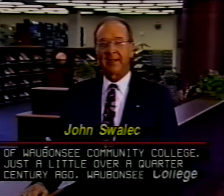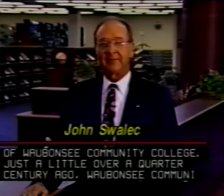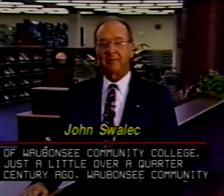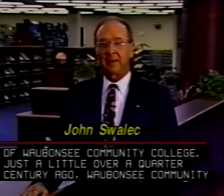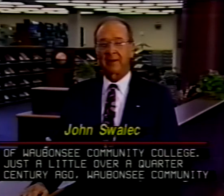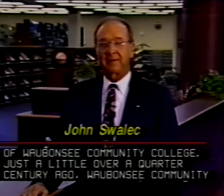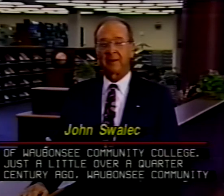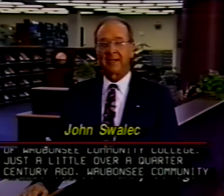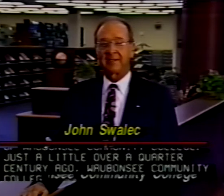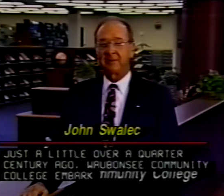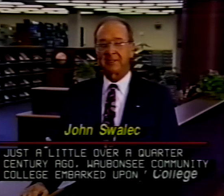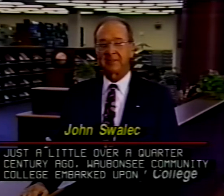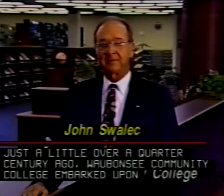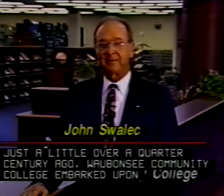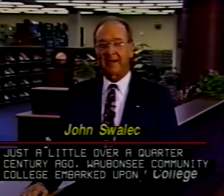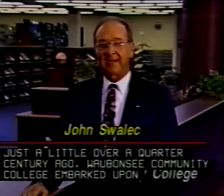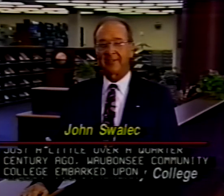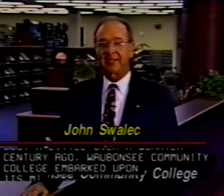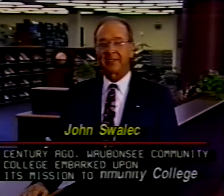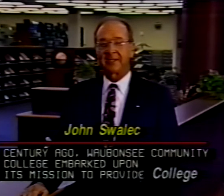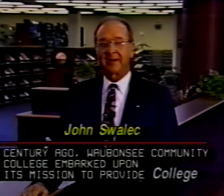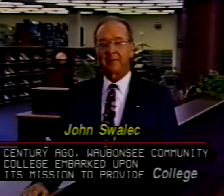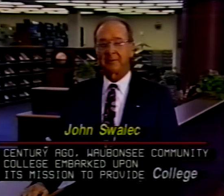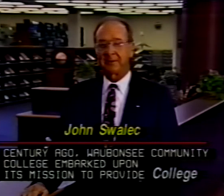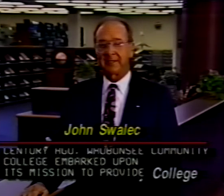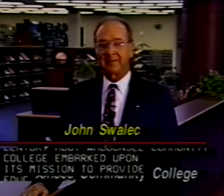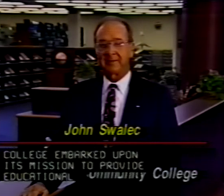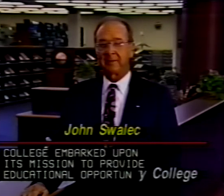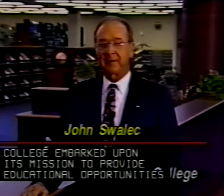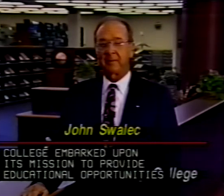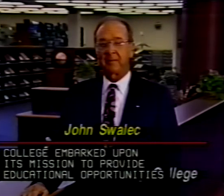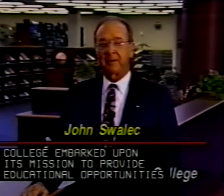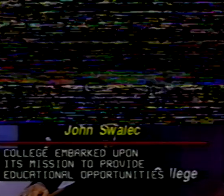Community College embarked upon its mission to provide educational opportunities to better prepare